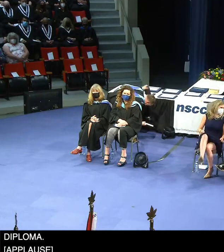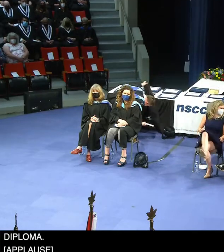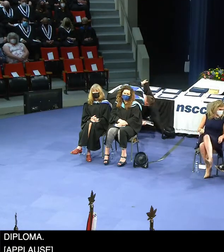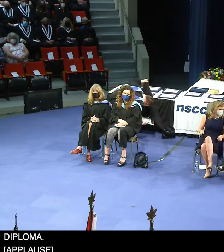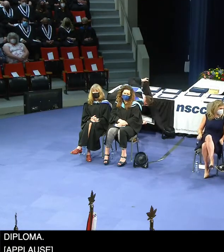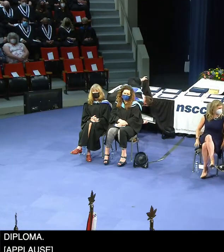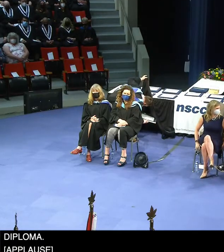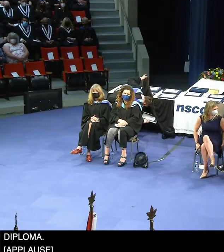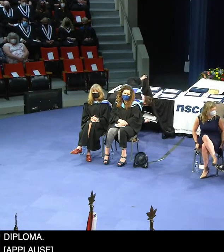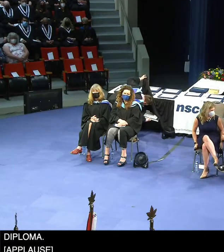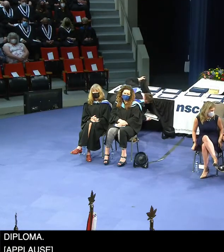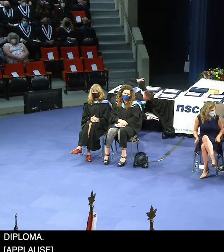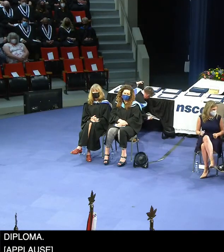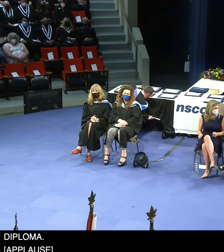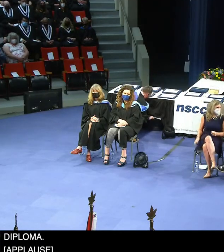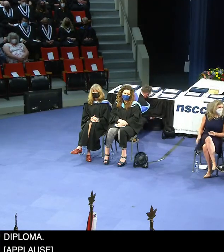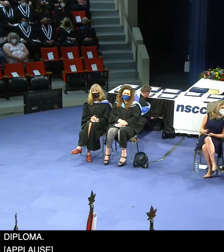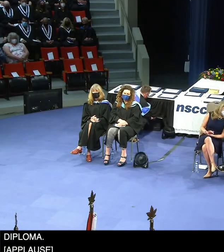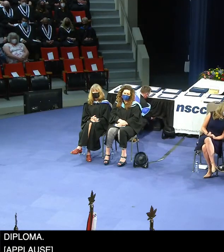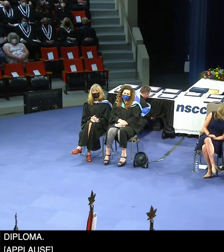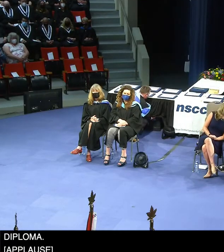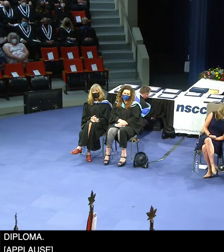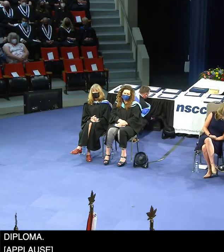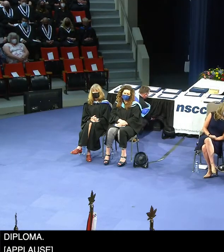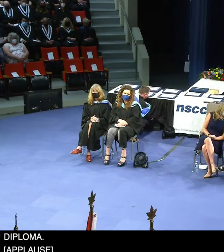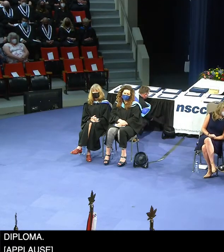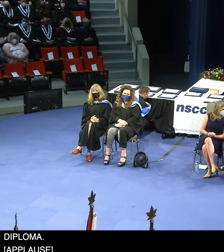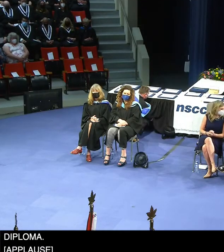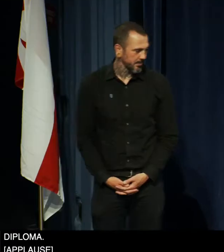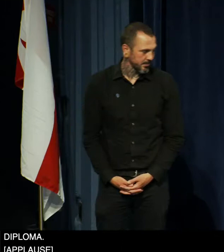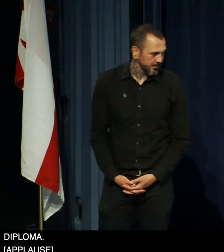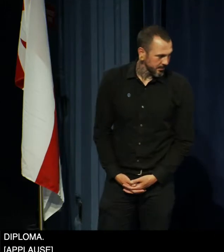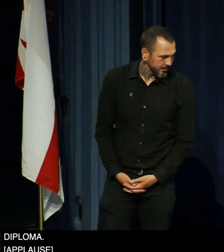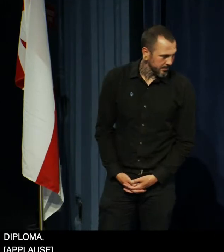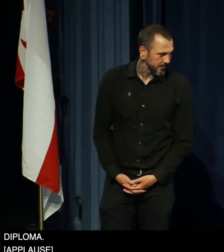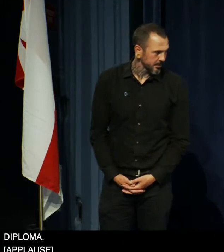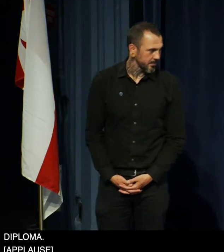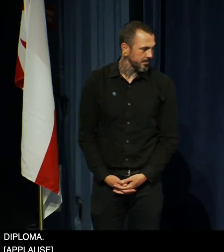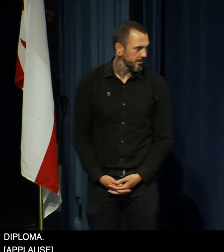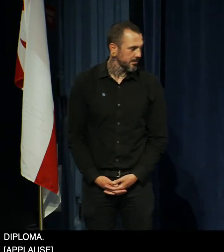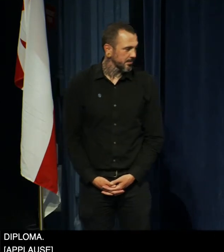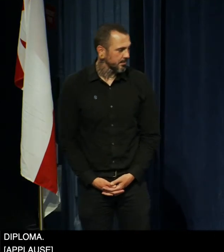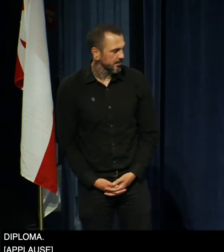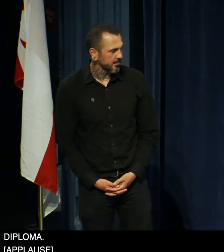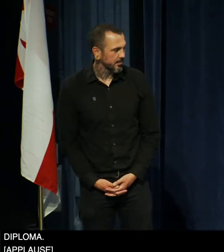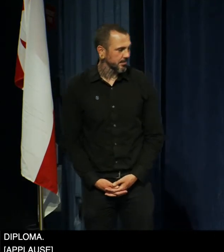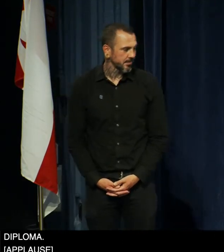Canada, we stand on guard